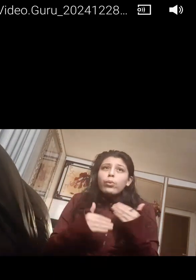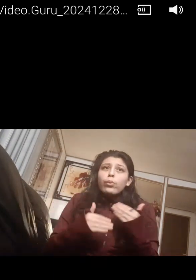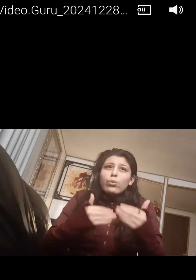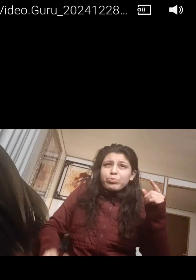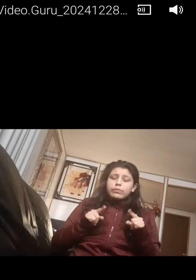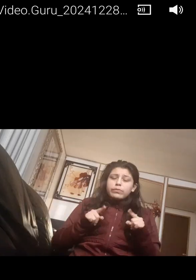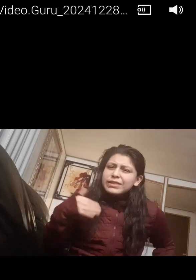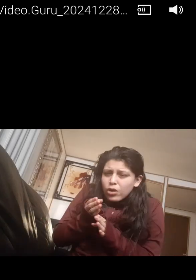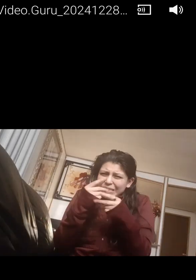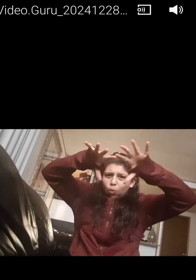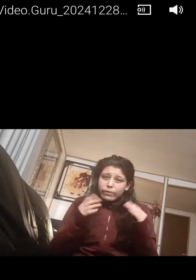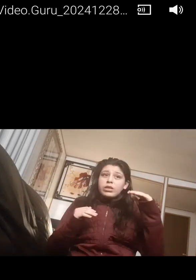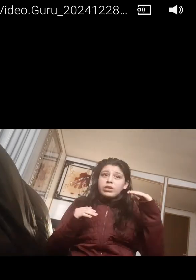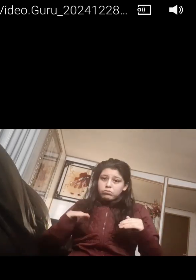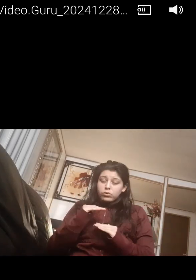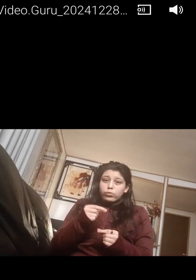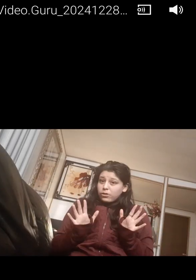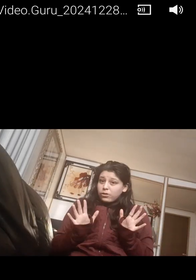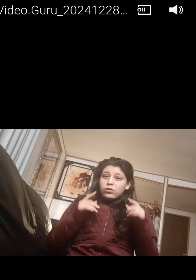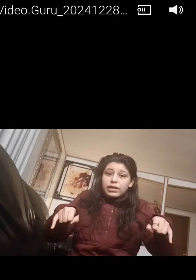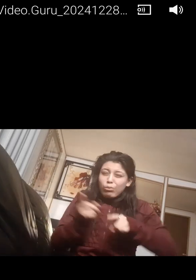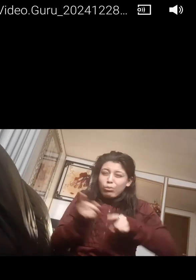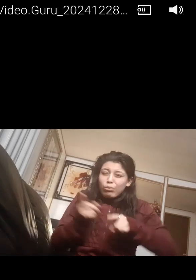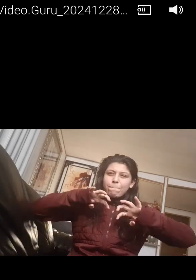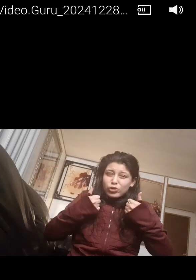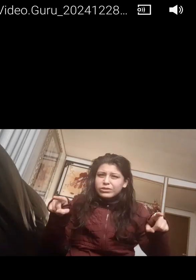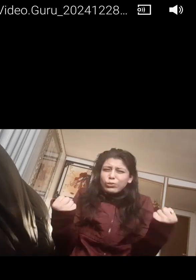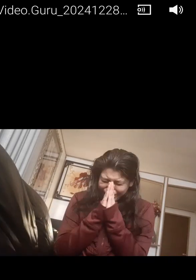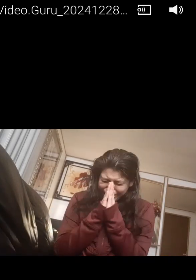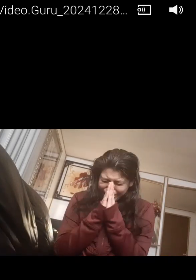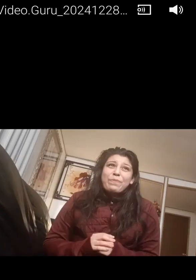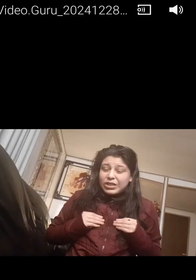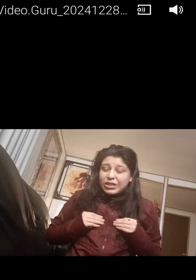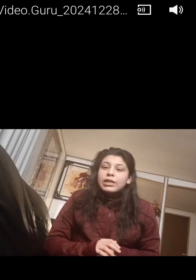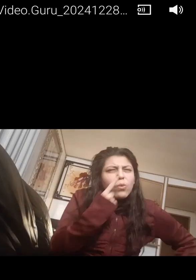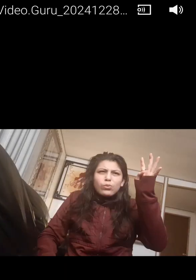your knowledge does have to match